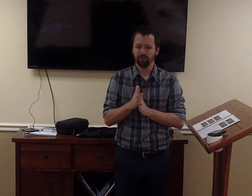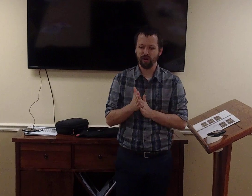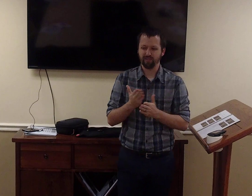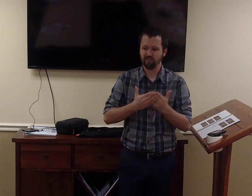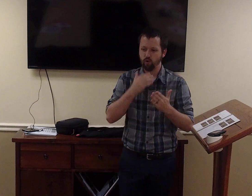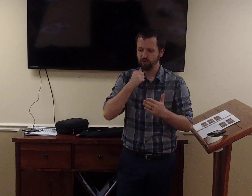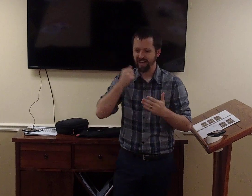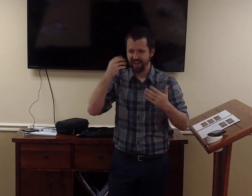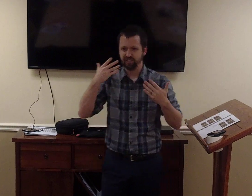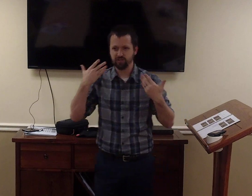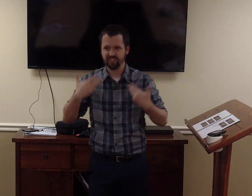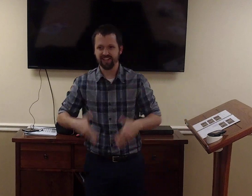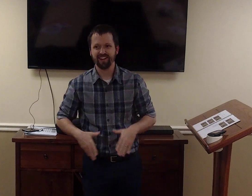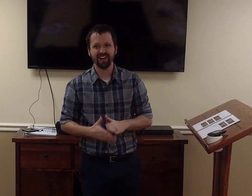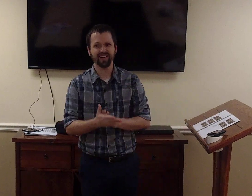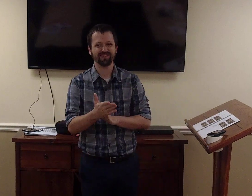Before I was this old guy that you see now.